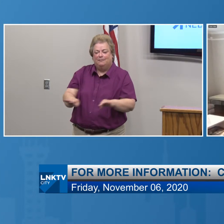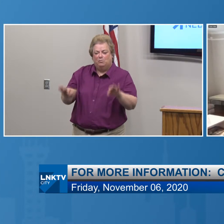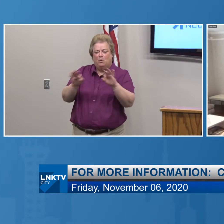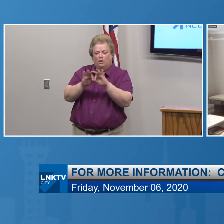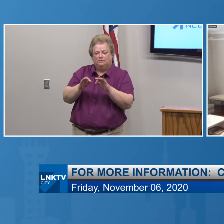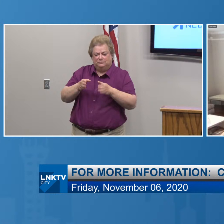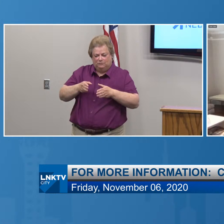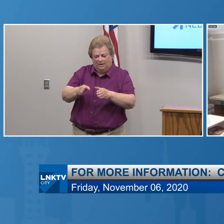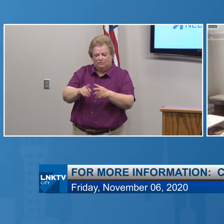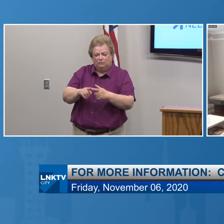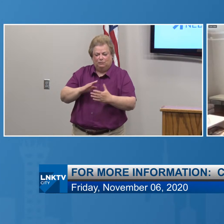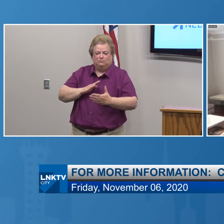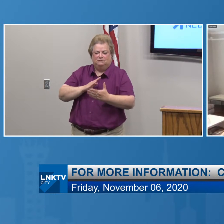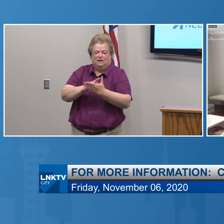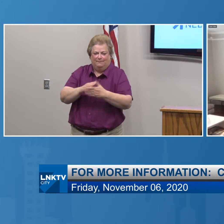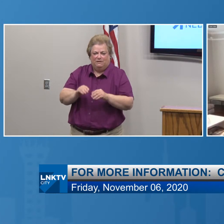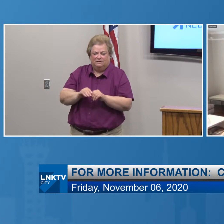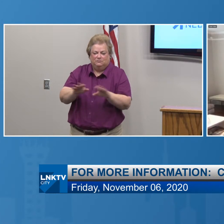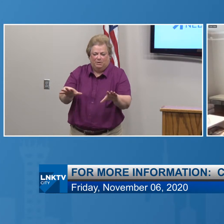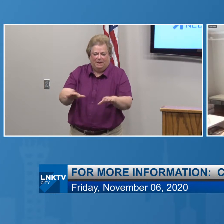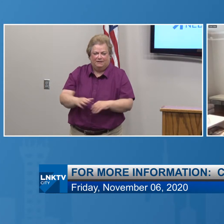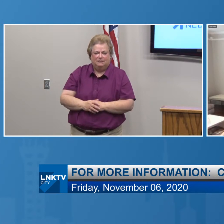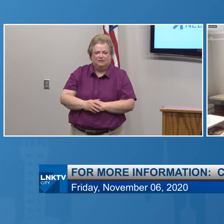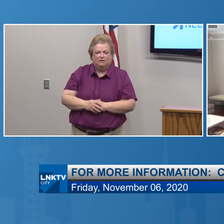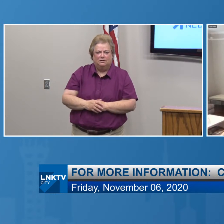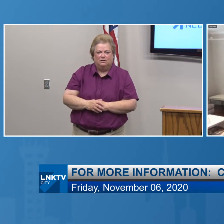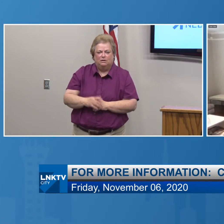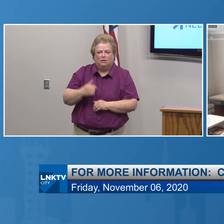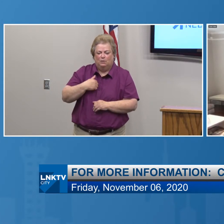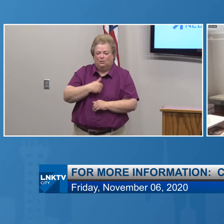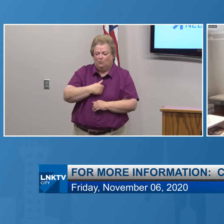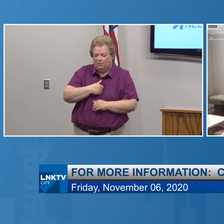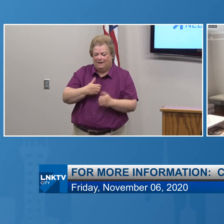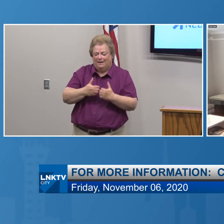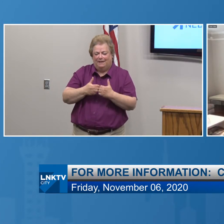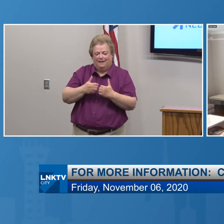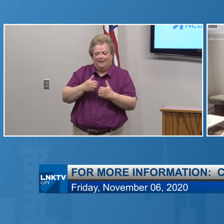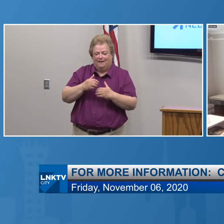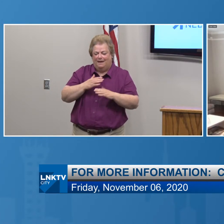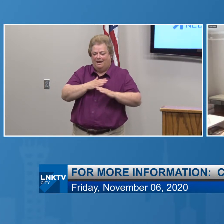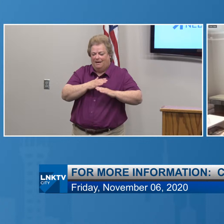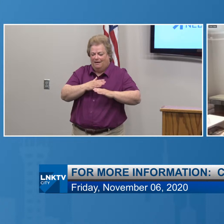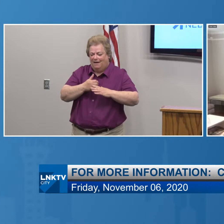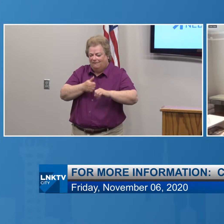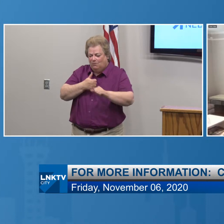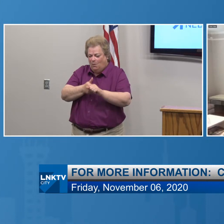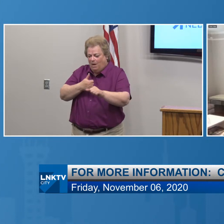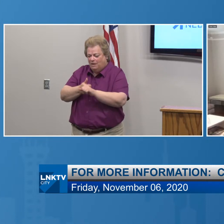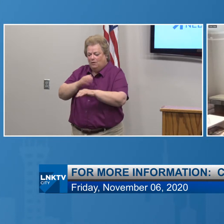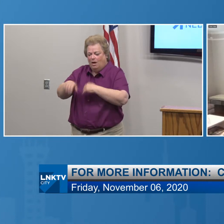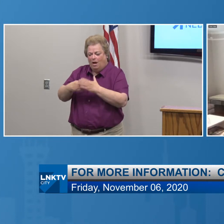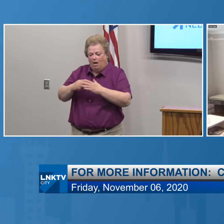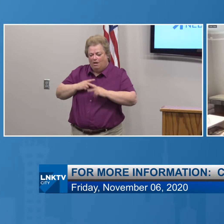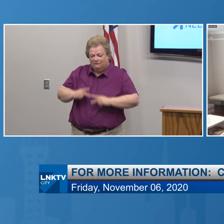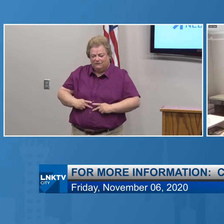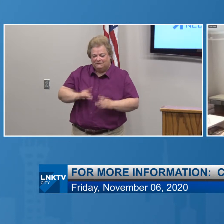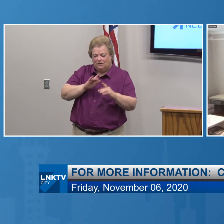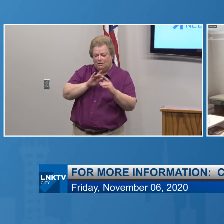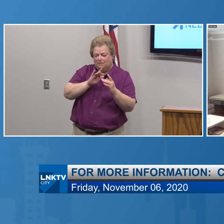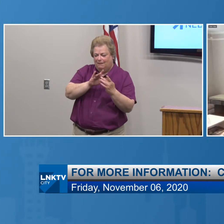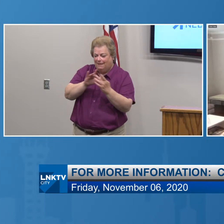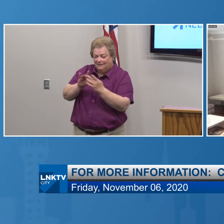of the virus. By removing the opportunity to make physical contact with others until the infection is over, we stop the virus in